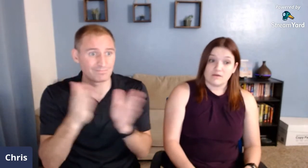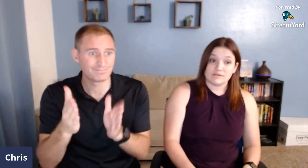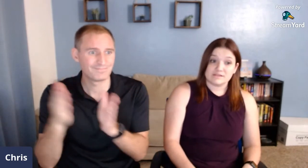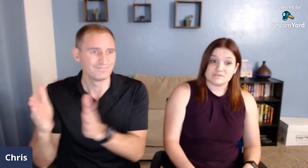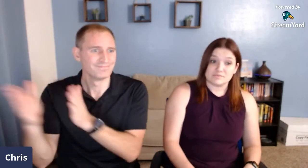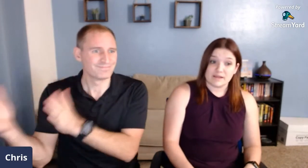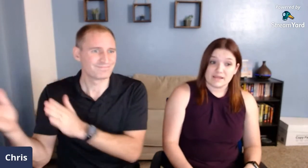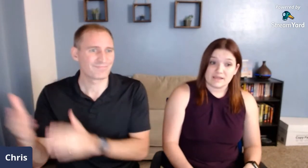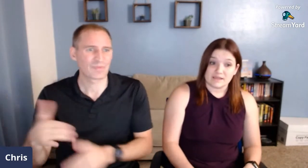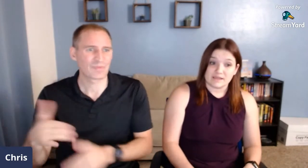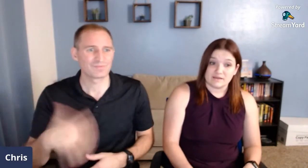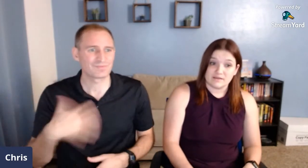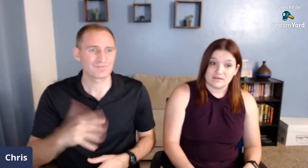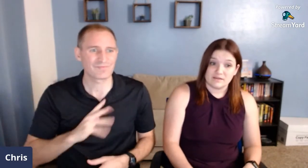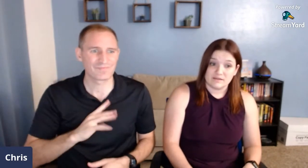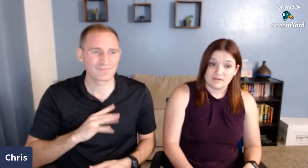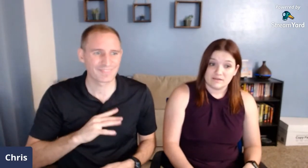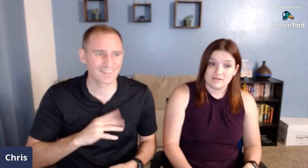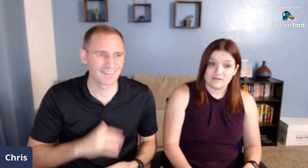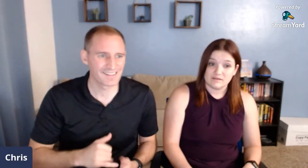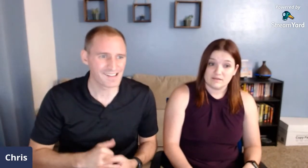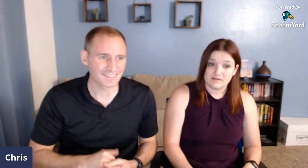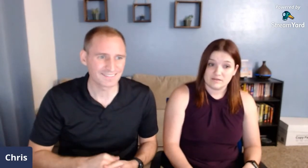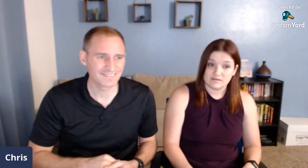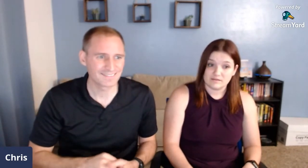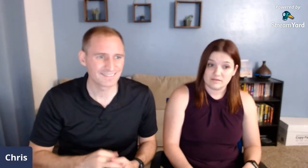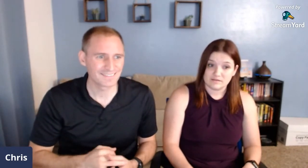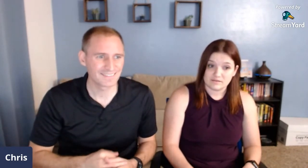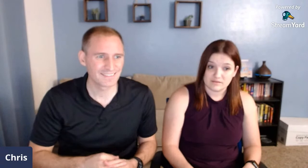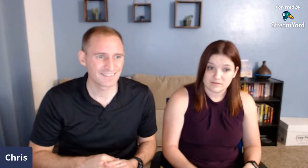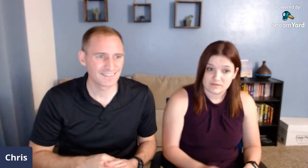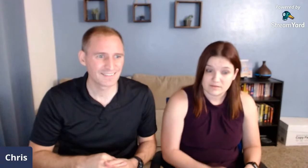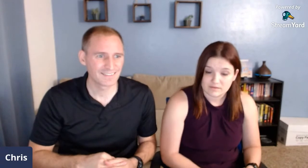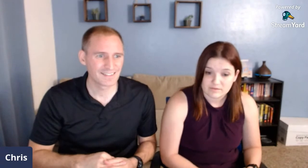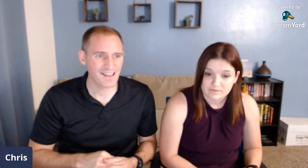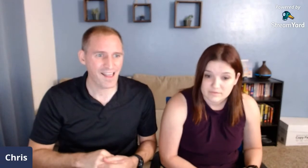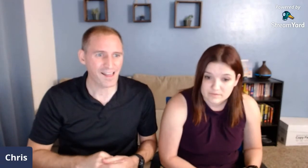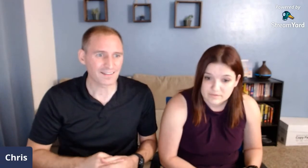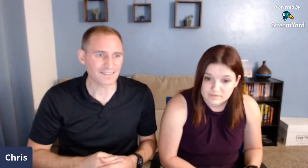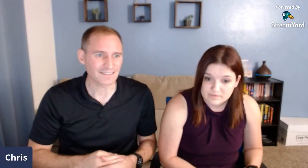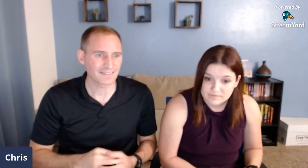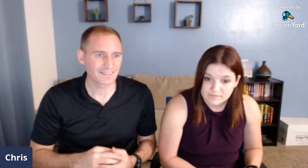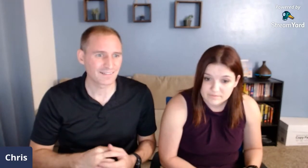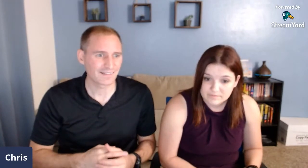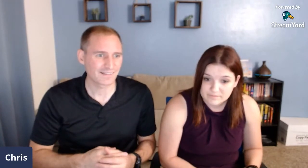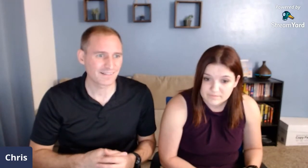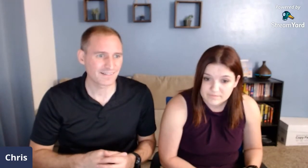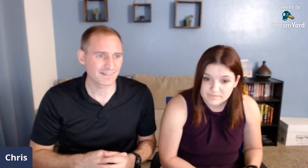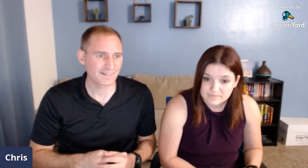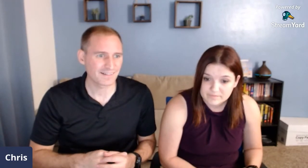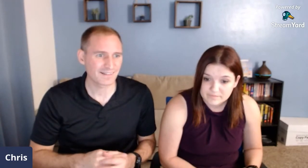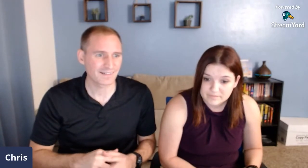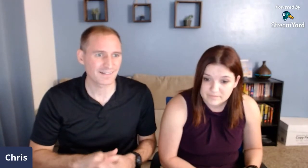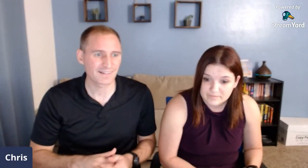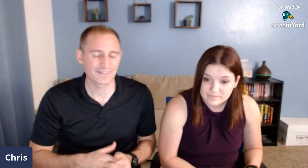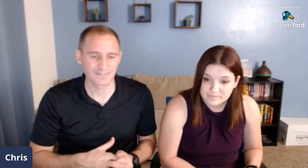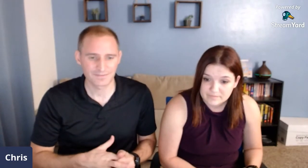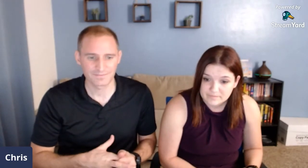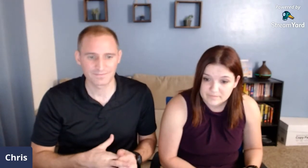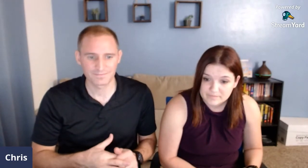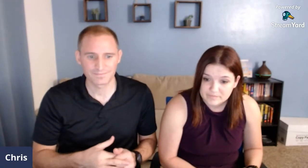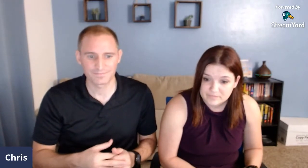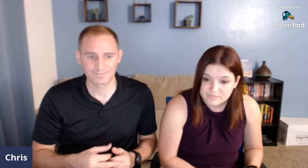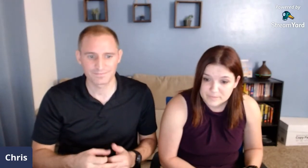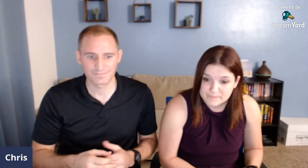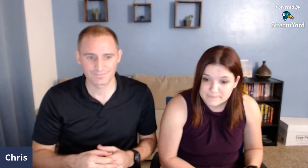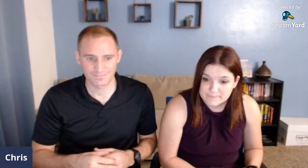That will be a C, etc., etc. And then they have different speeds, so you can just practice the finger